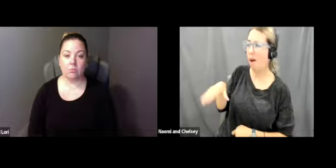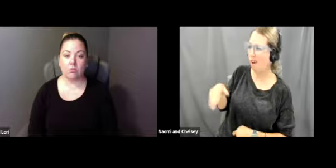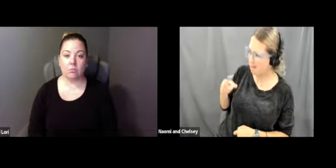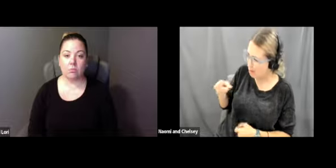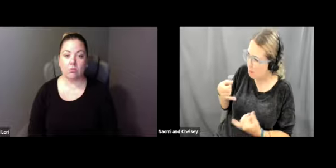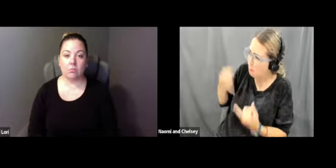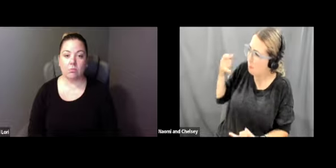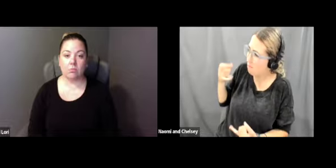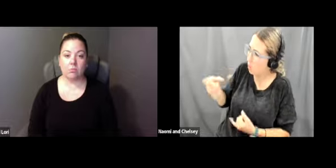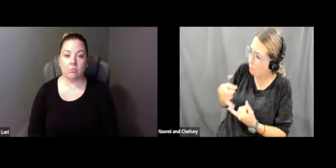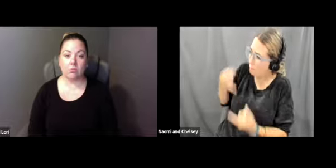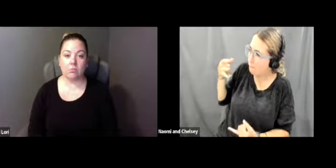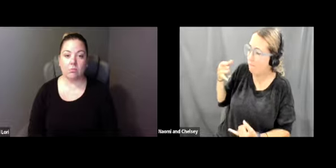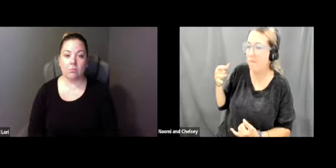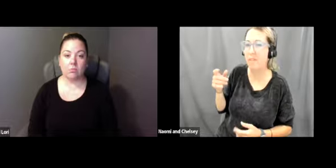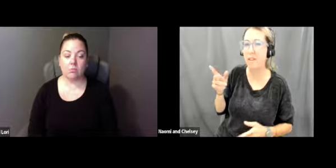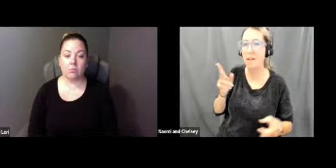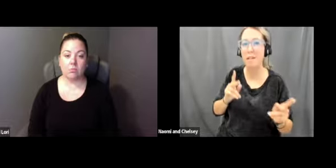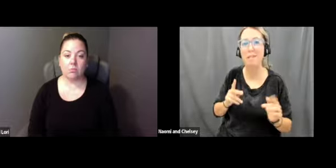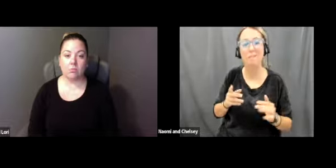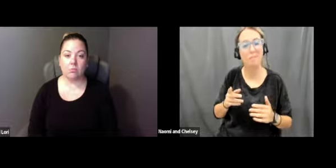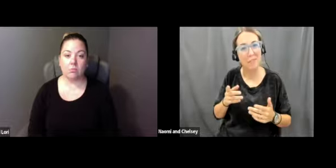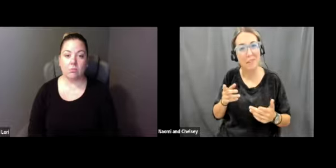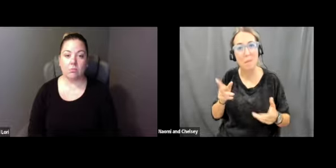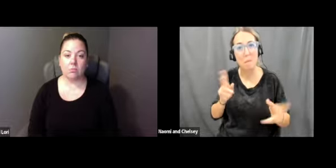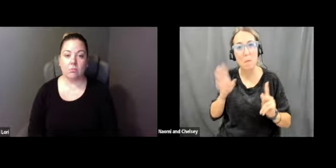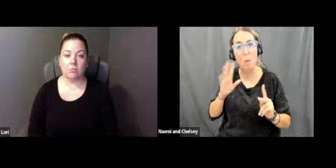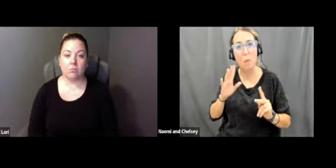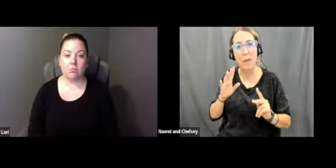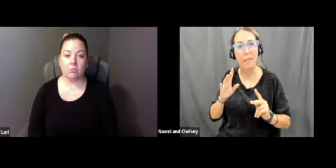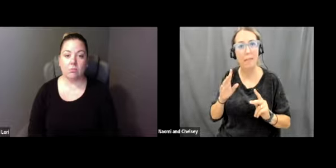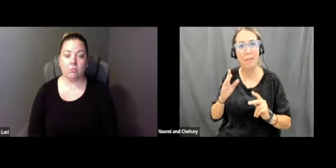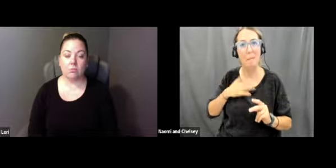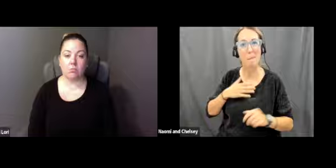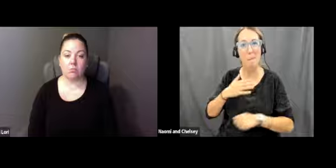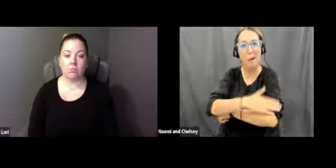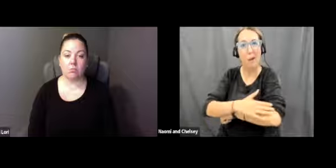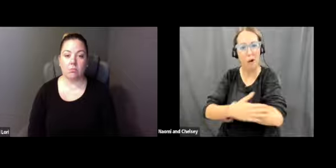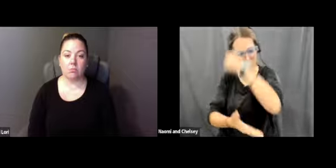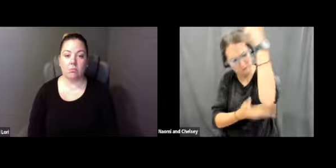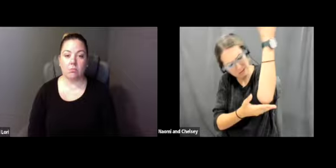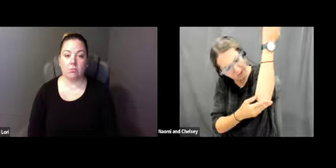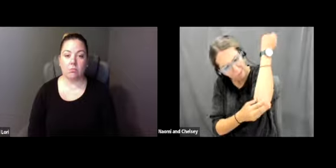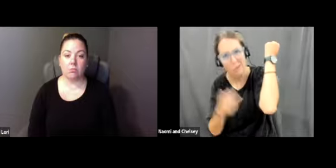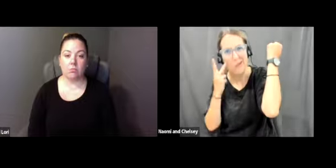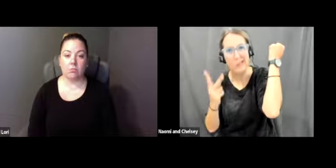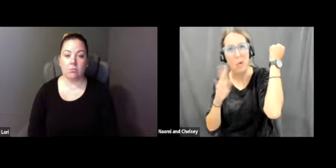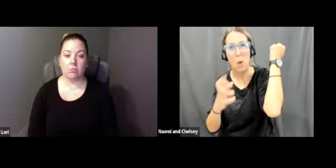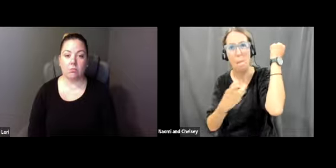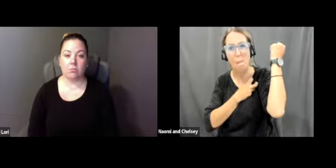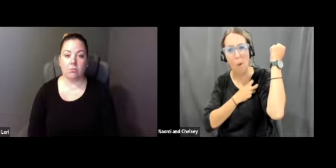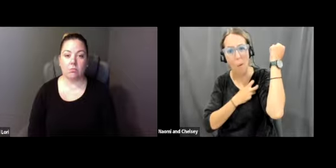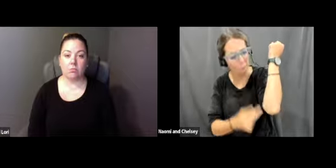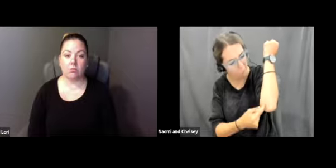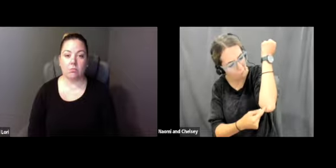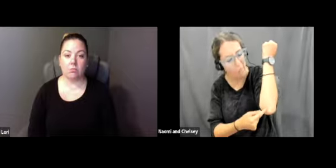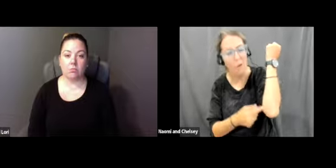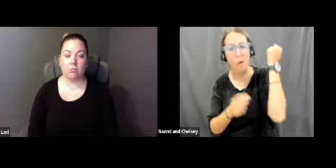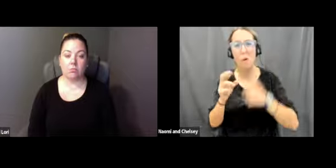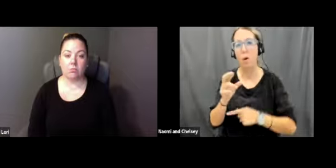my little bony elbows and be like, oh, you're so thin. Or my dad would say, oh, it hurts so much when you sit on me because you're so